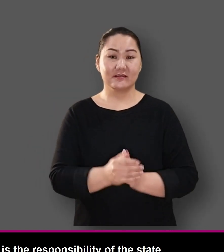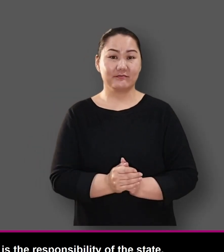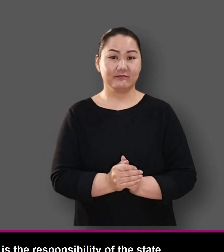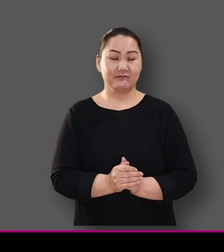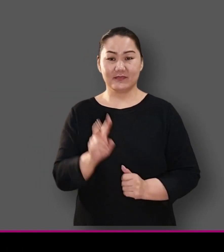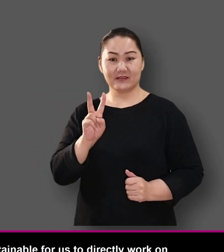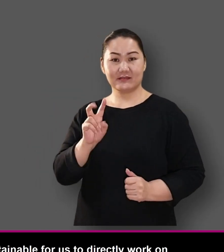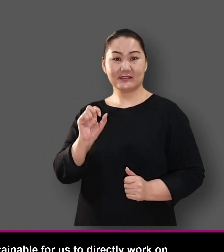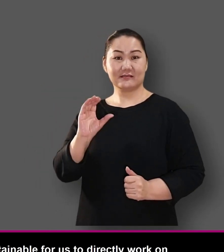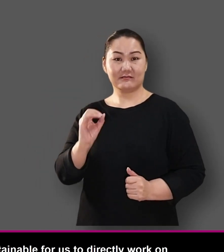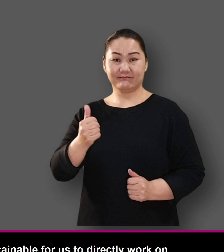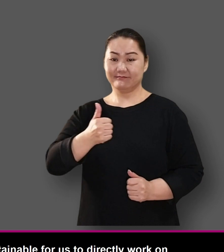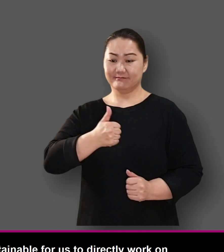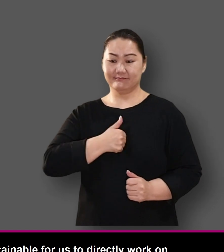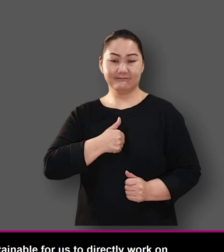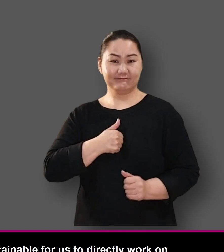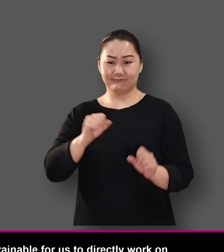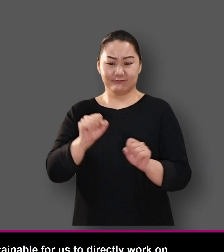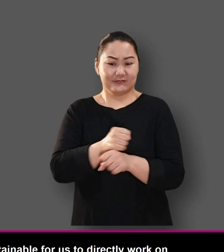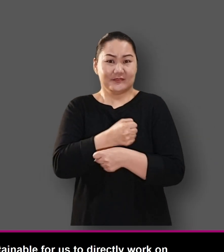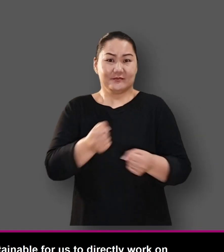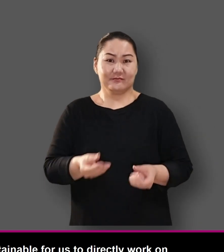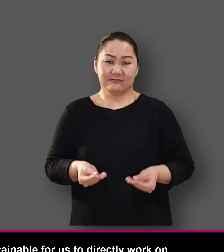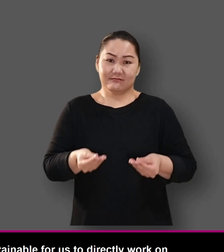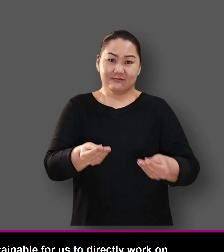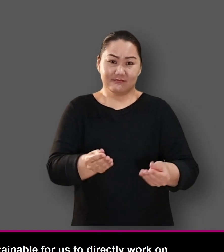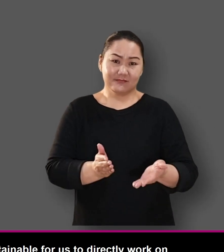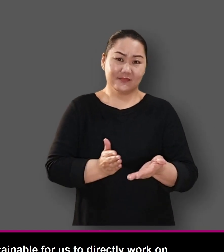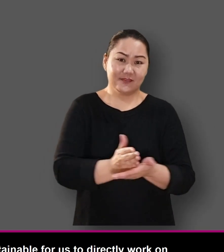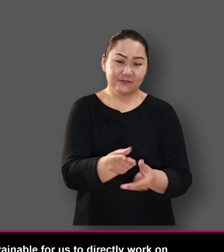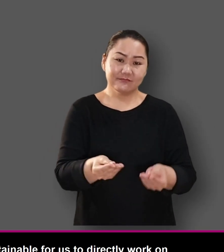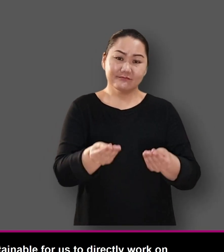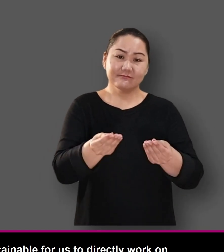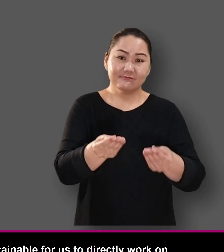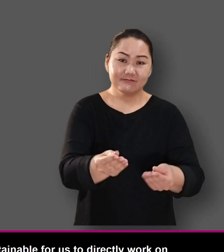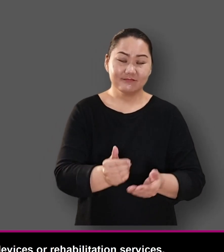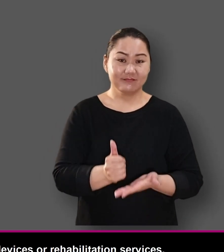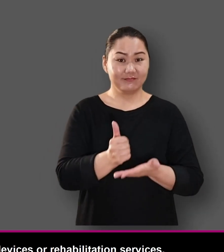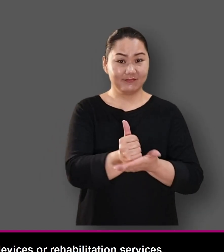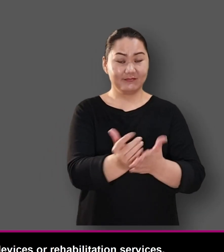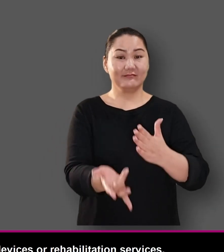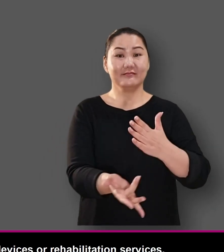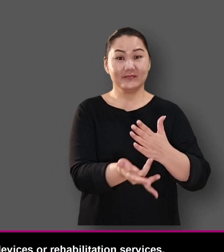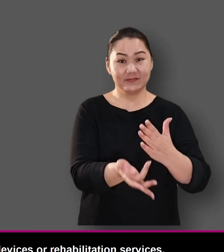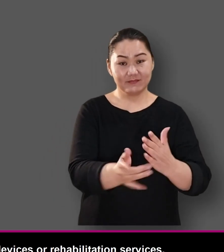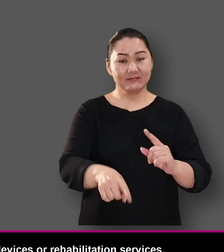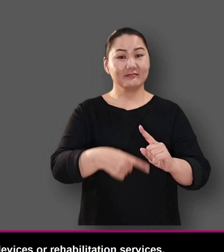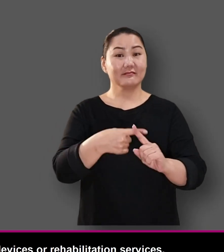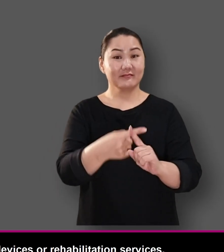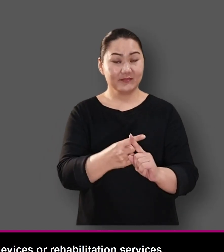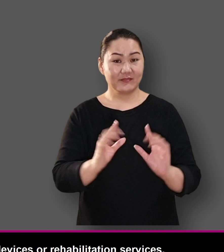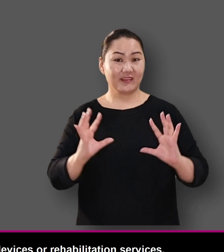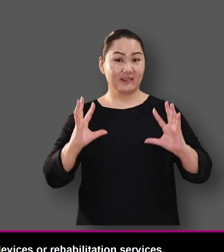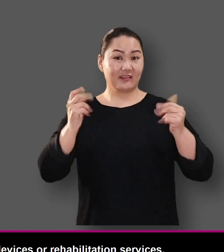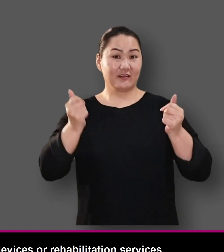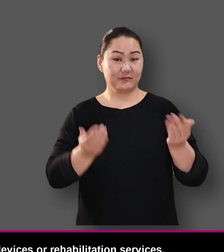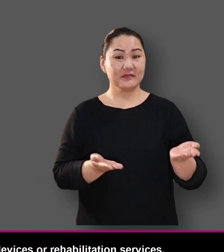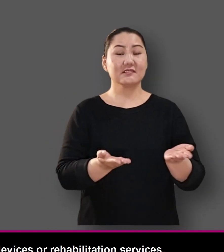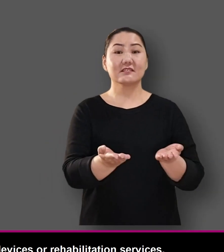state. We realize that it is not sustainable for us to directly work on the provision of assistive devices or